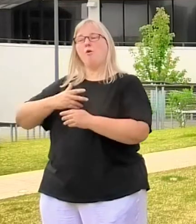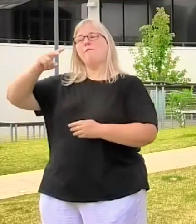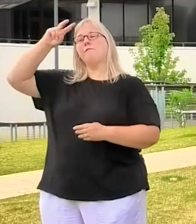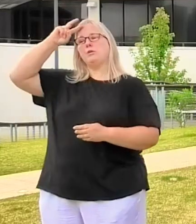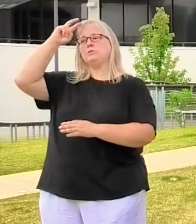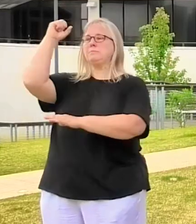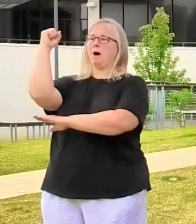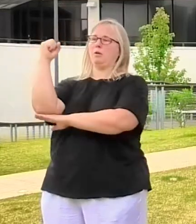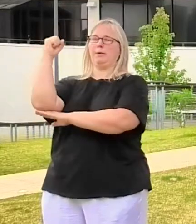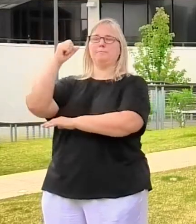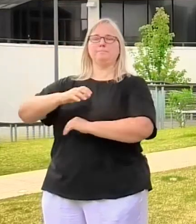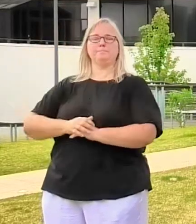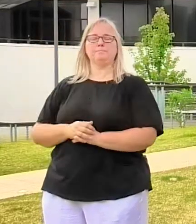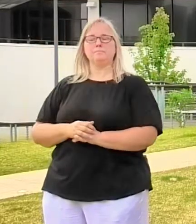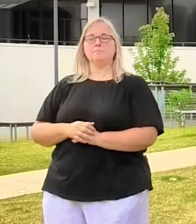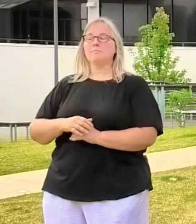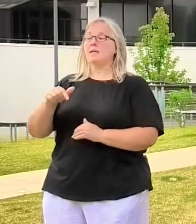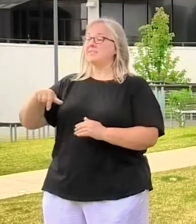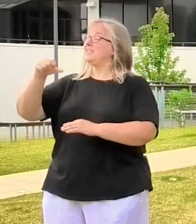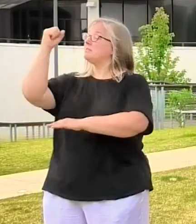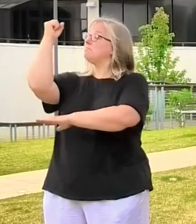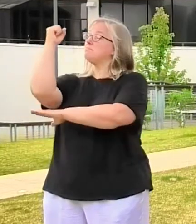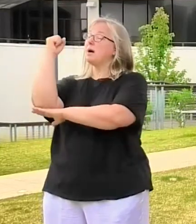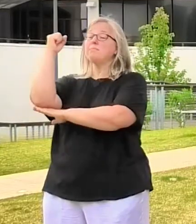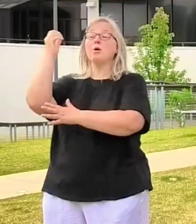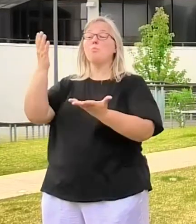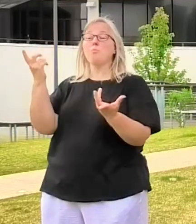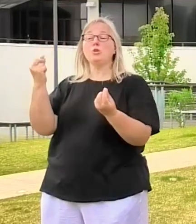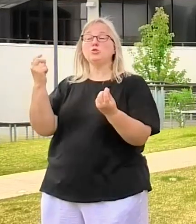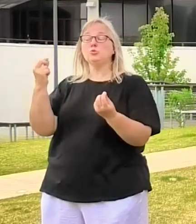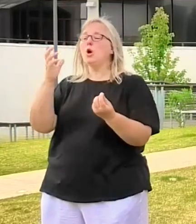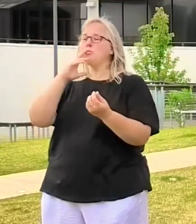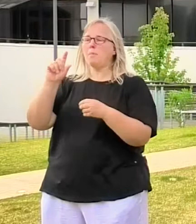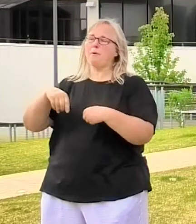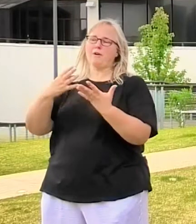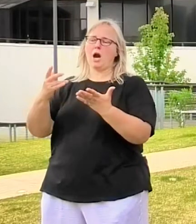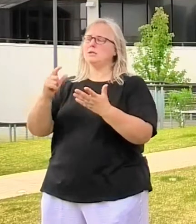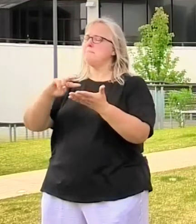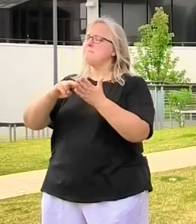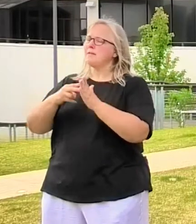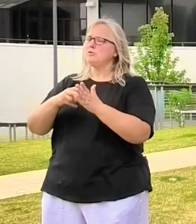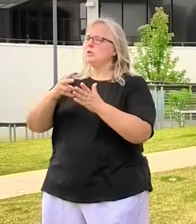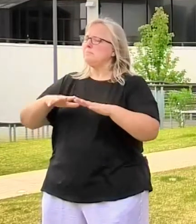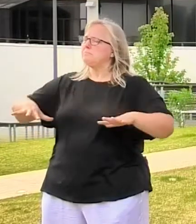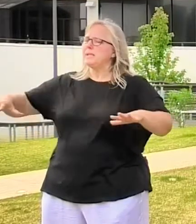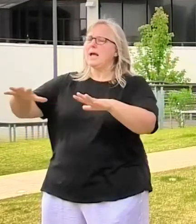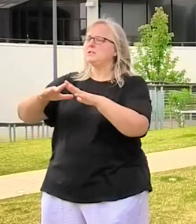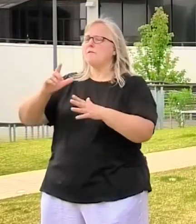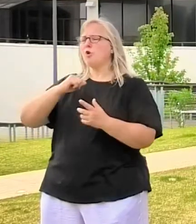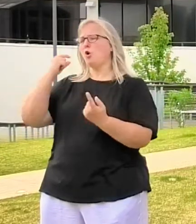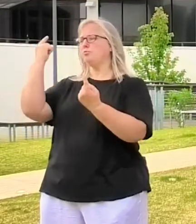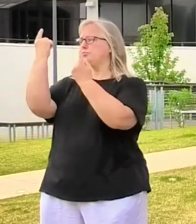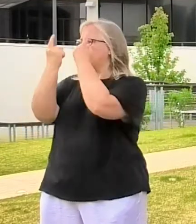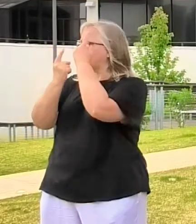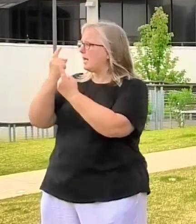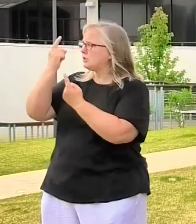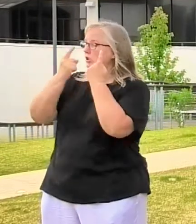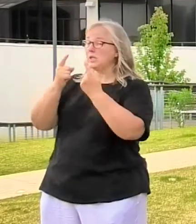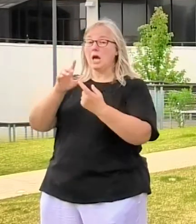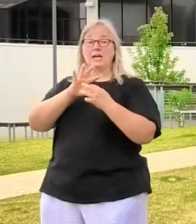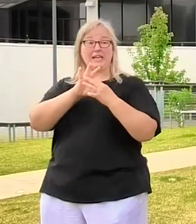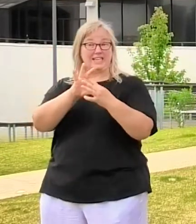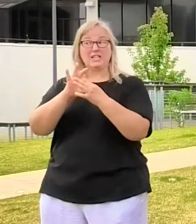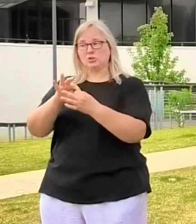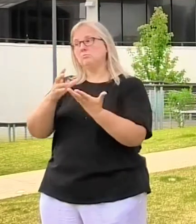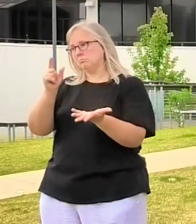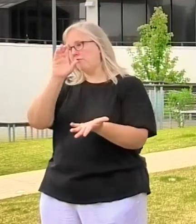Monument. This monument will provide a meaningful space for reflection, connection, which frankly we need